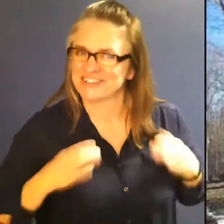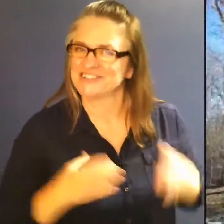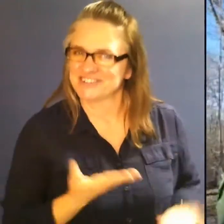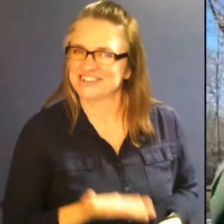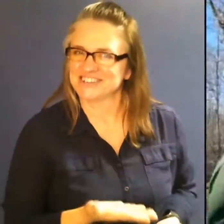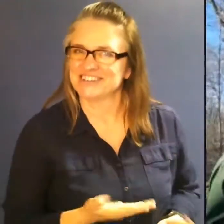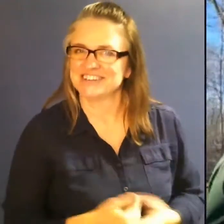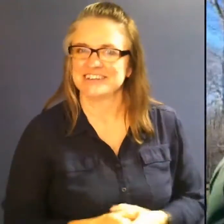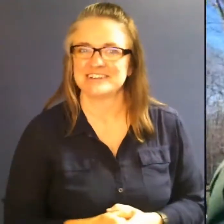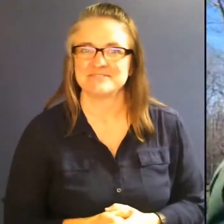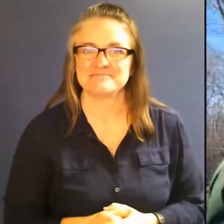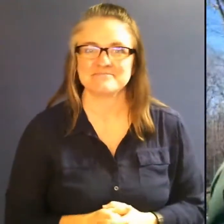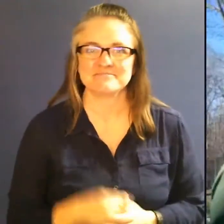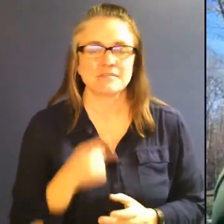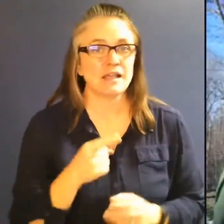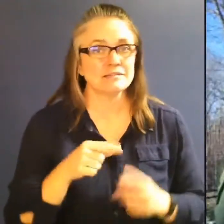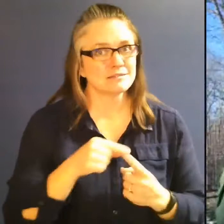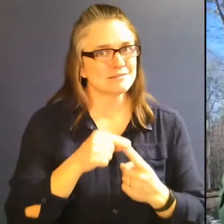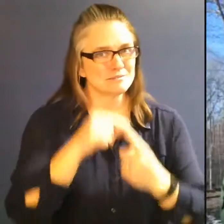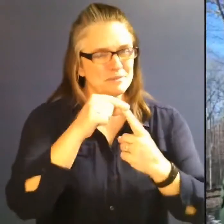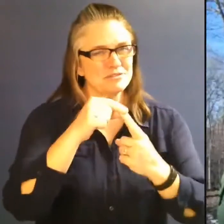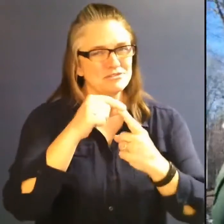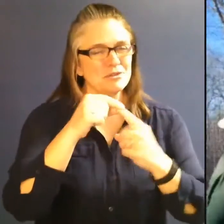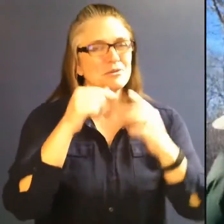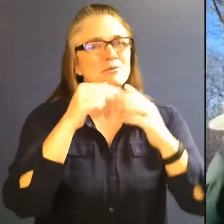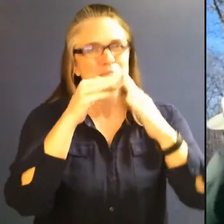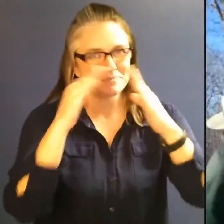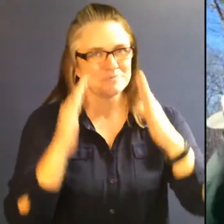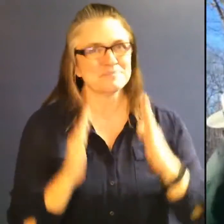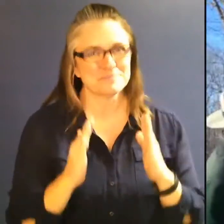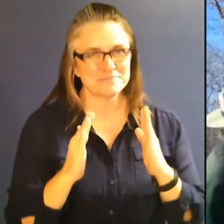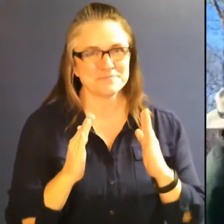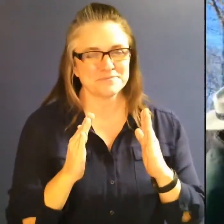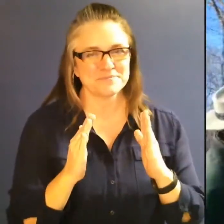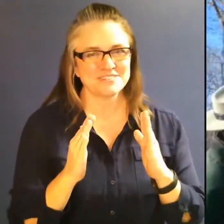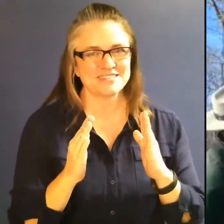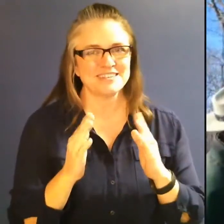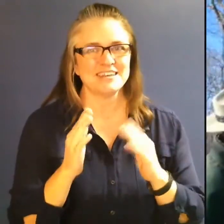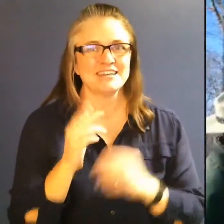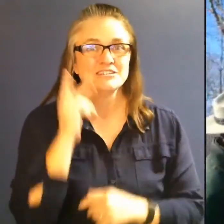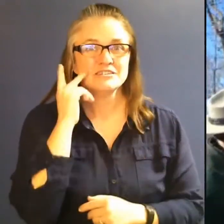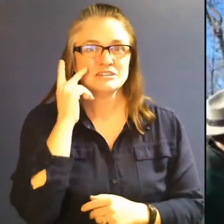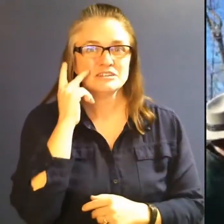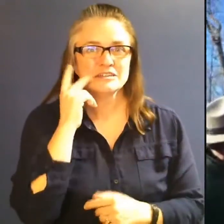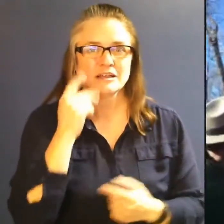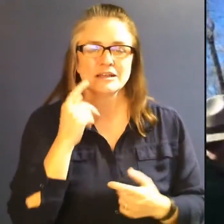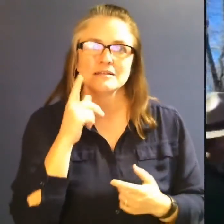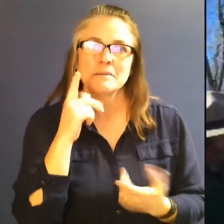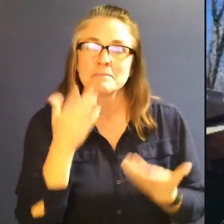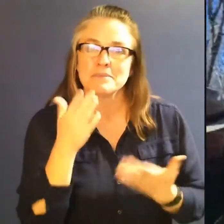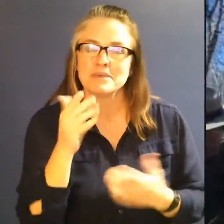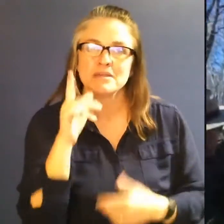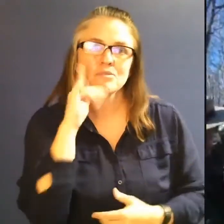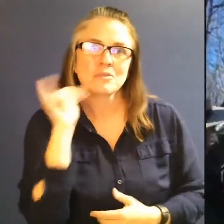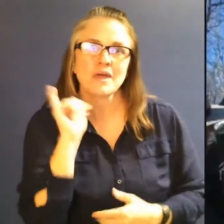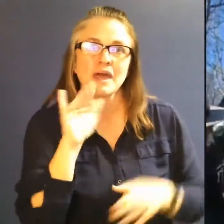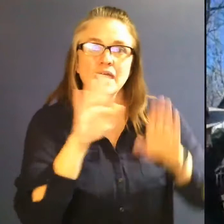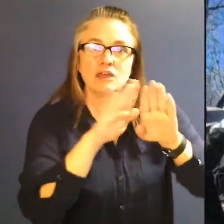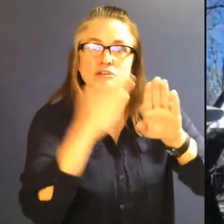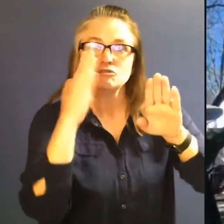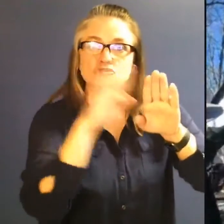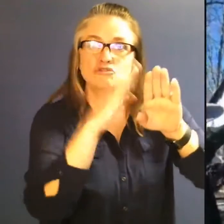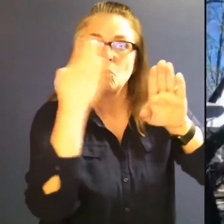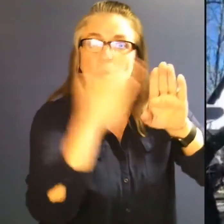here's the Sugar Shack. It's a special building. You'll see some big, almost like doors on the roof up